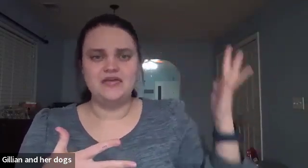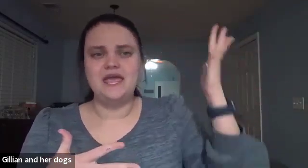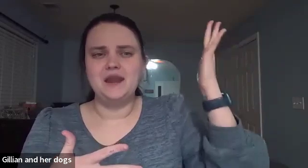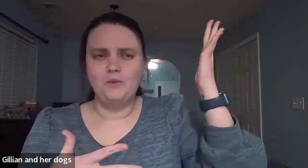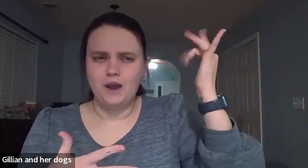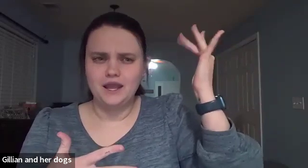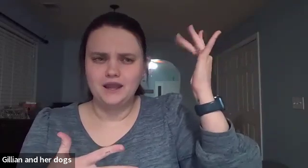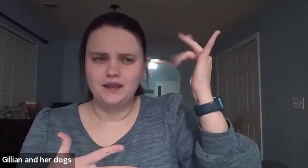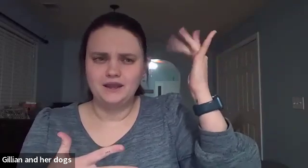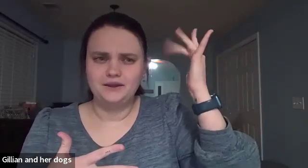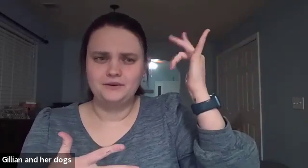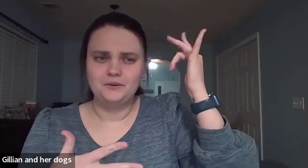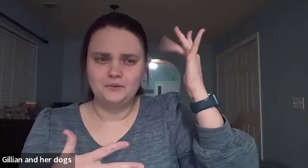and then why.